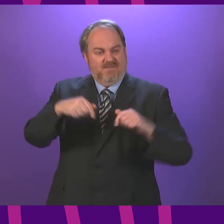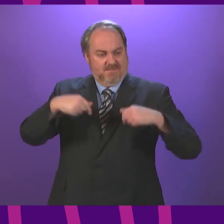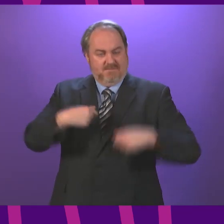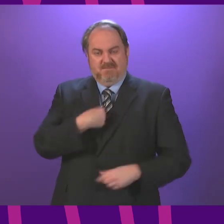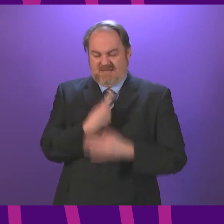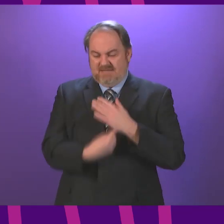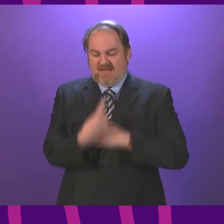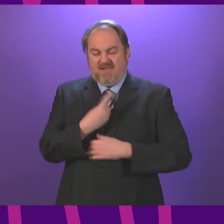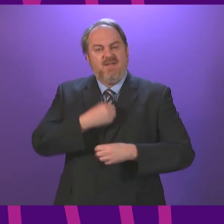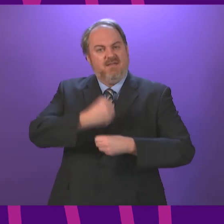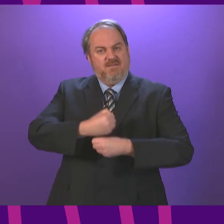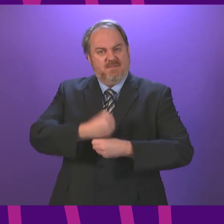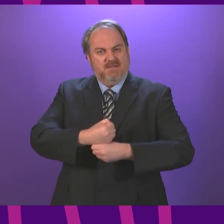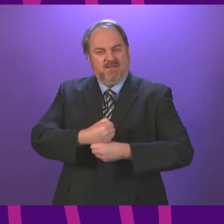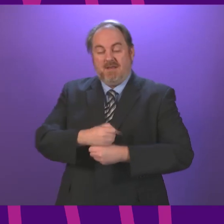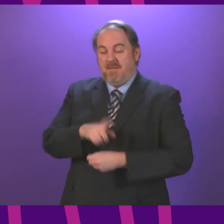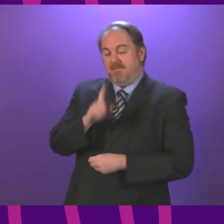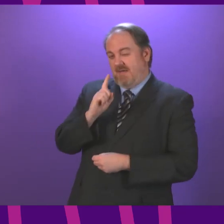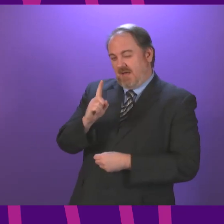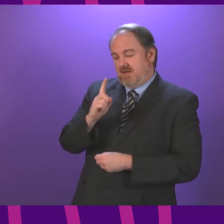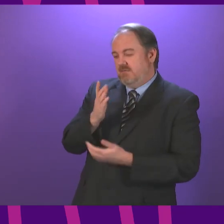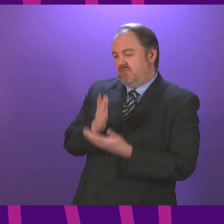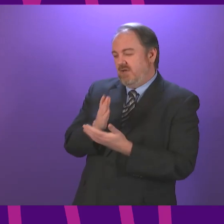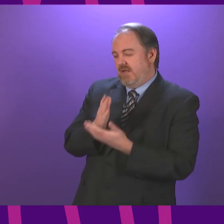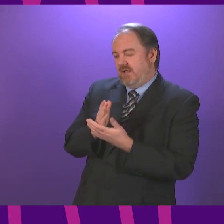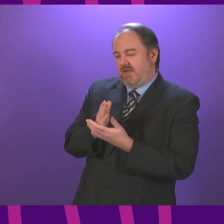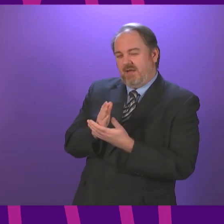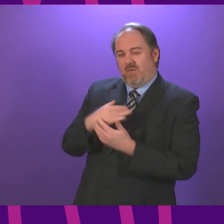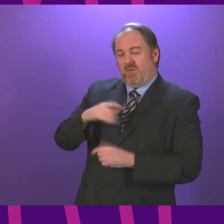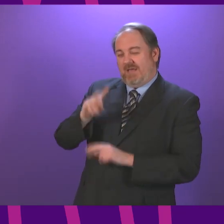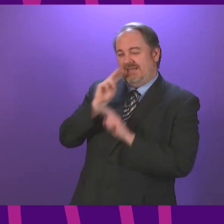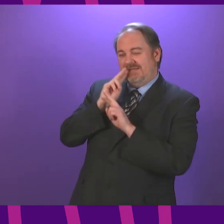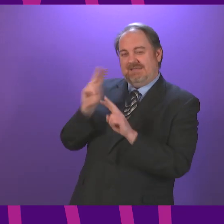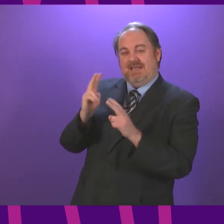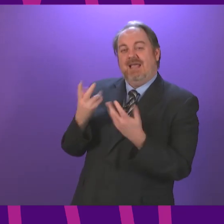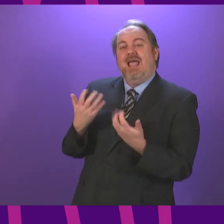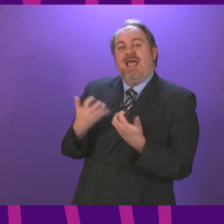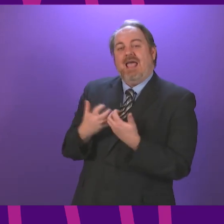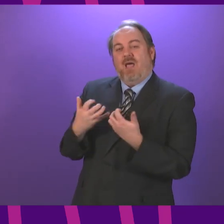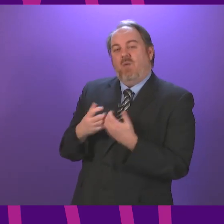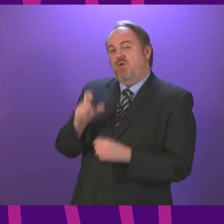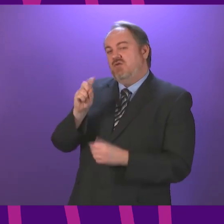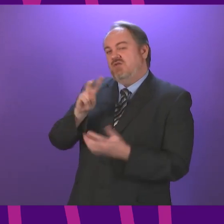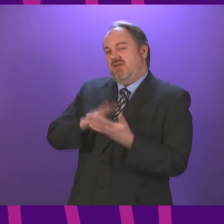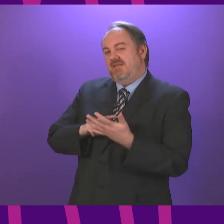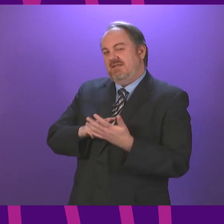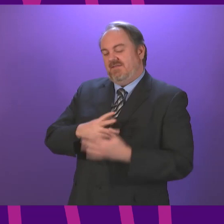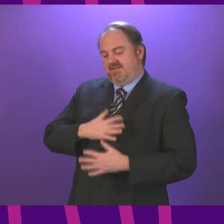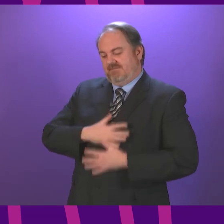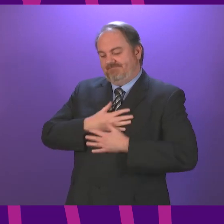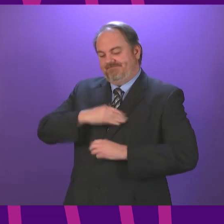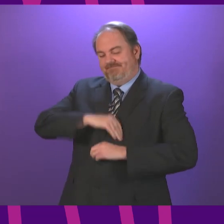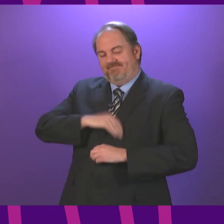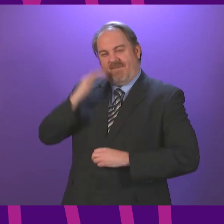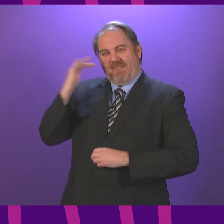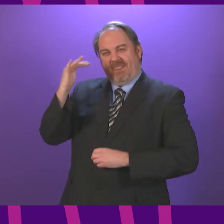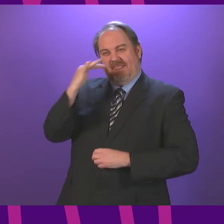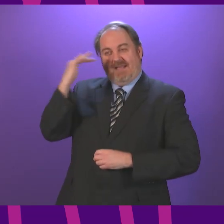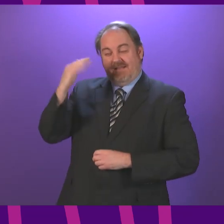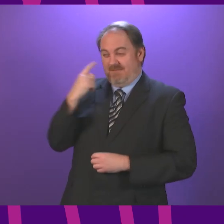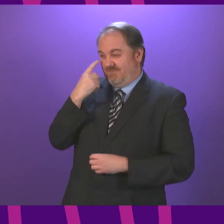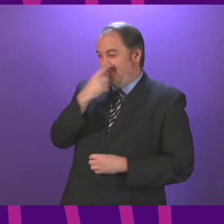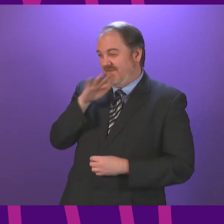we also had a glimpse of some of the values at play with the Conservatives yesterday. Because during that committee session,